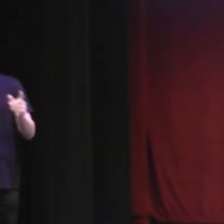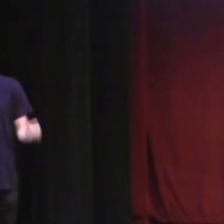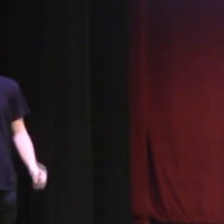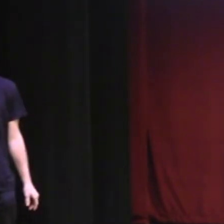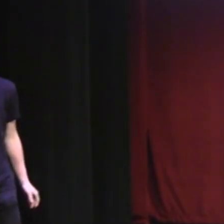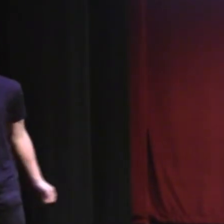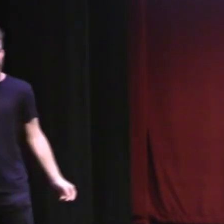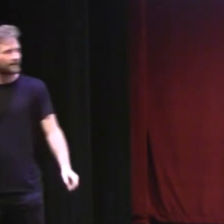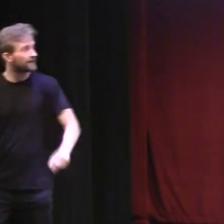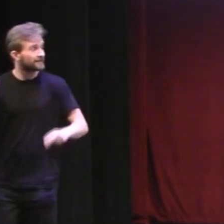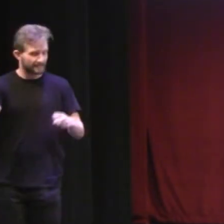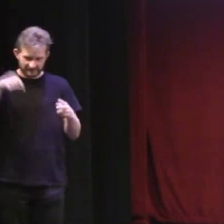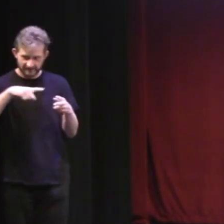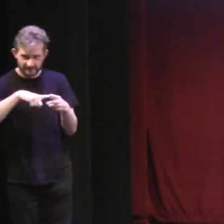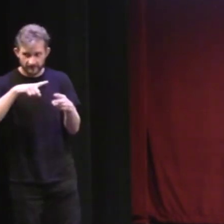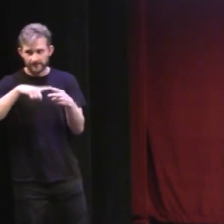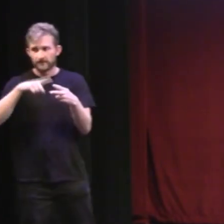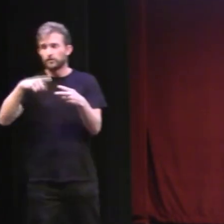absolutely applies.